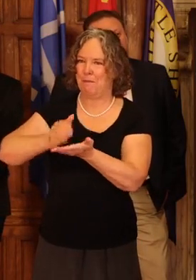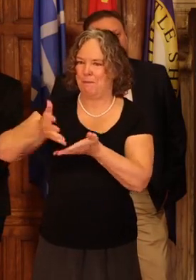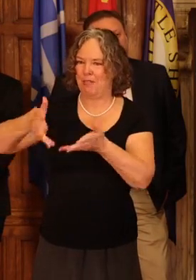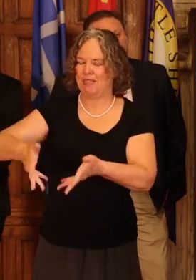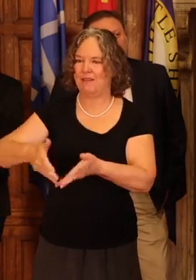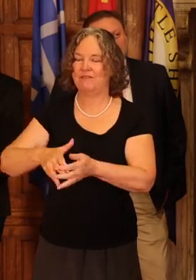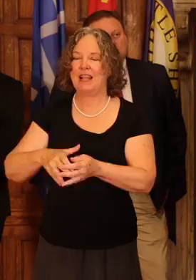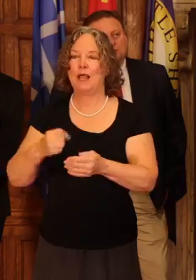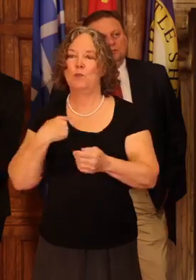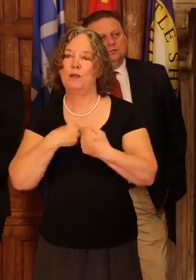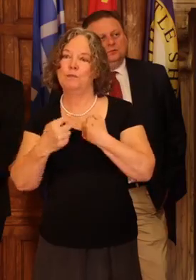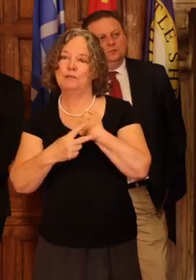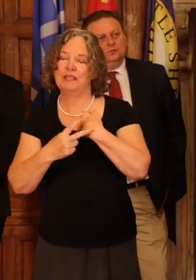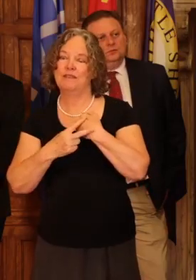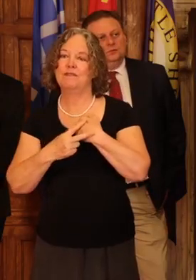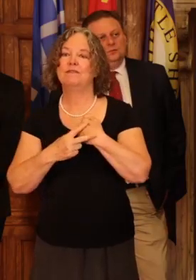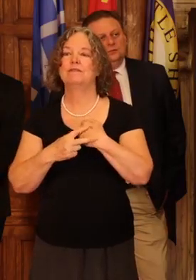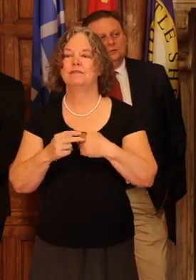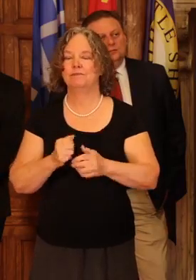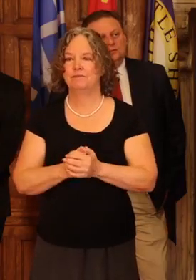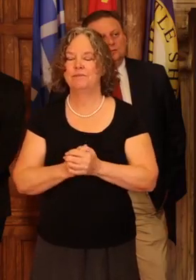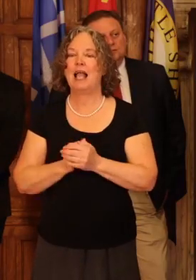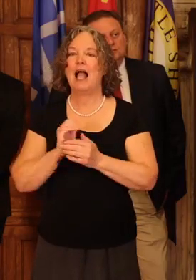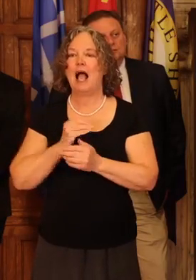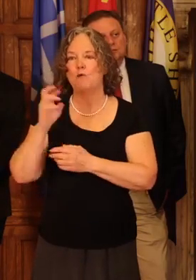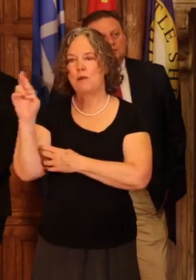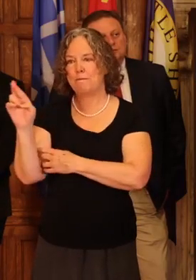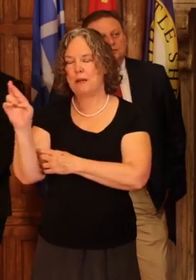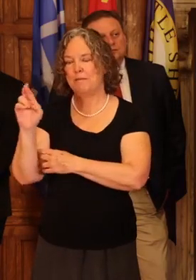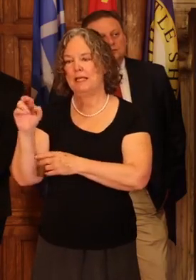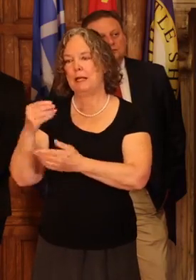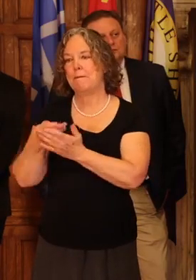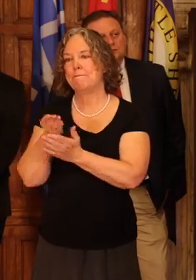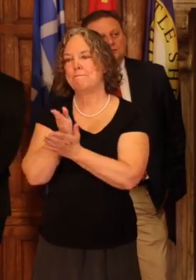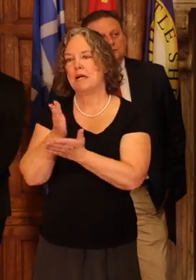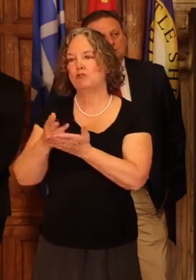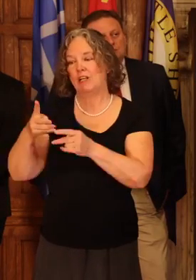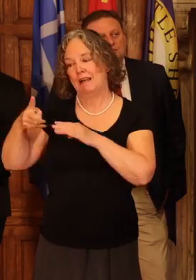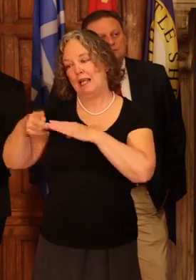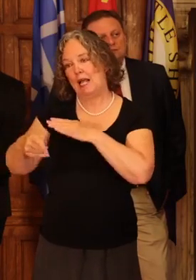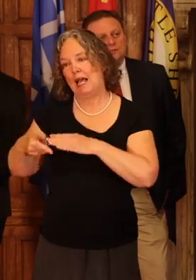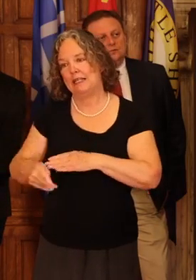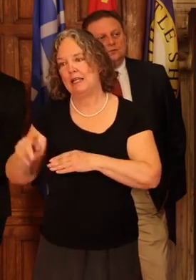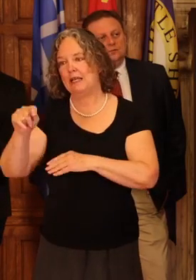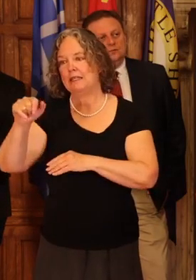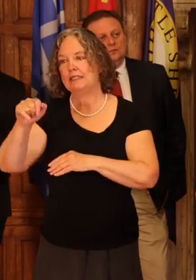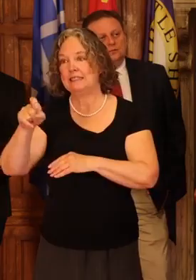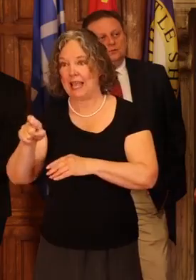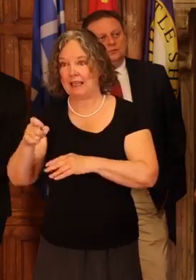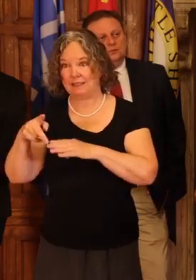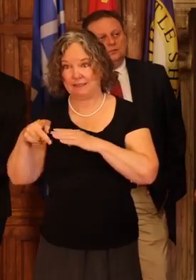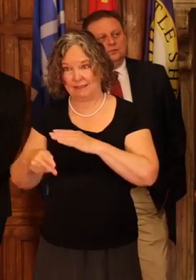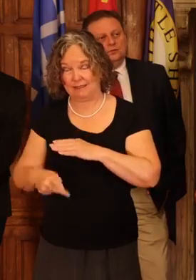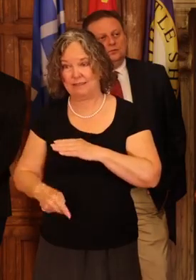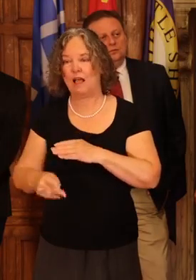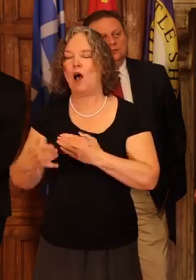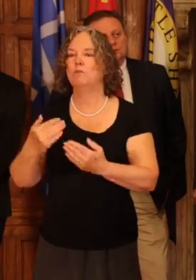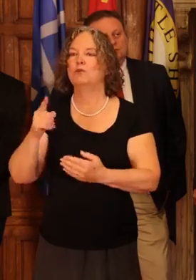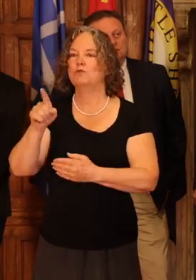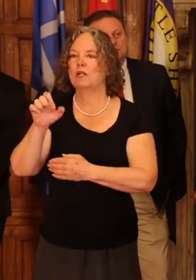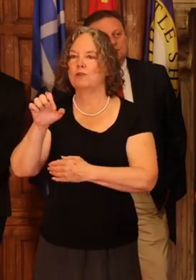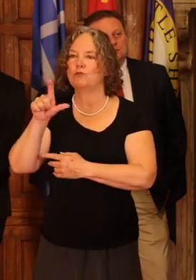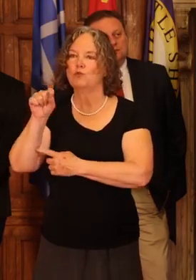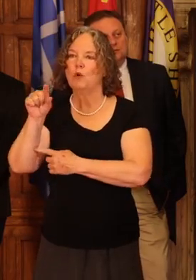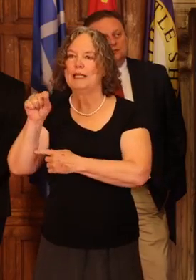day fund. Our Republican budget cut taxes for Montanans by nearly $120